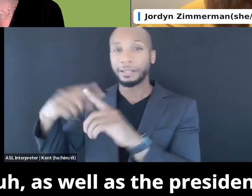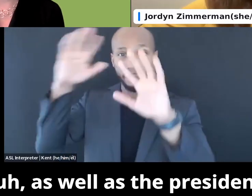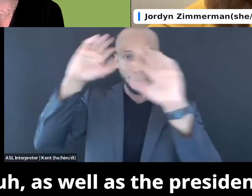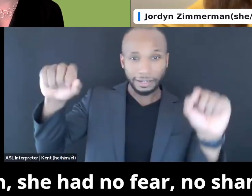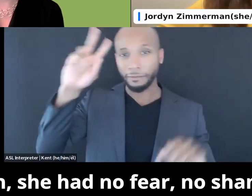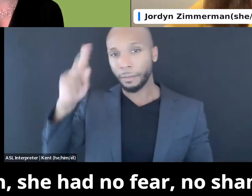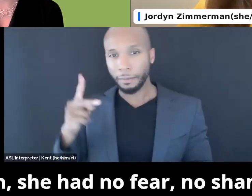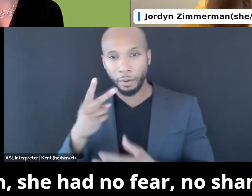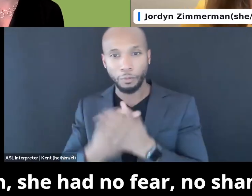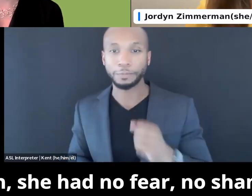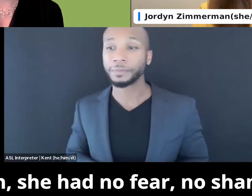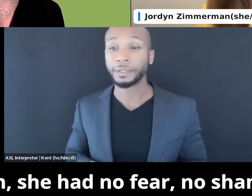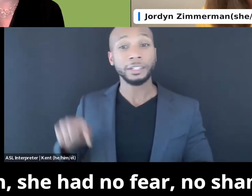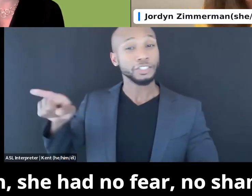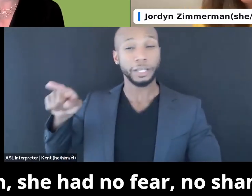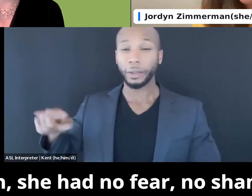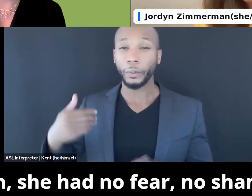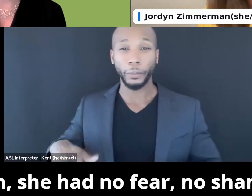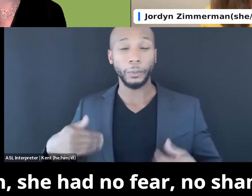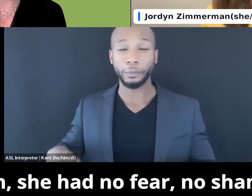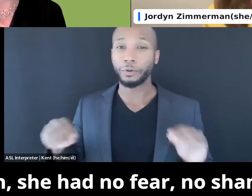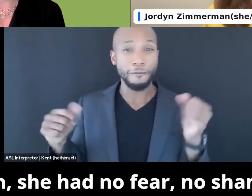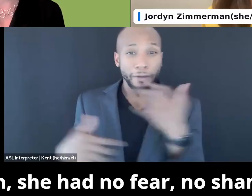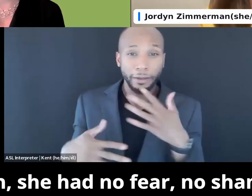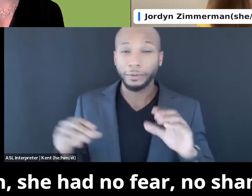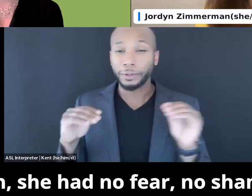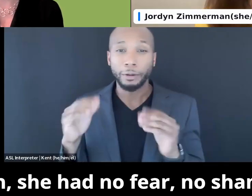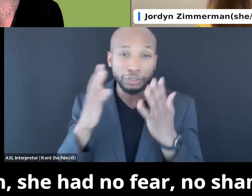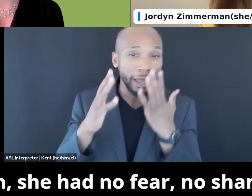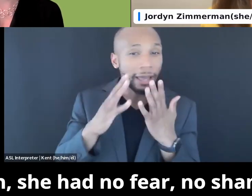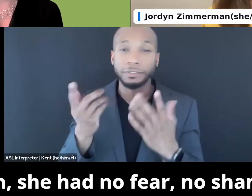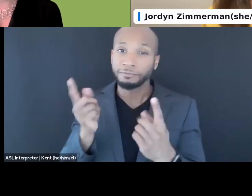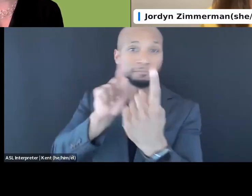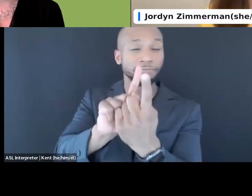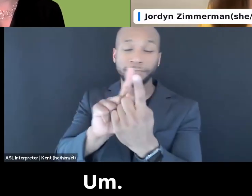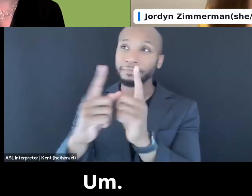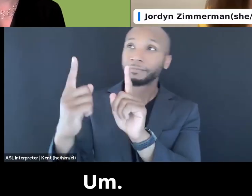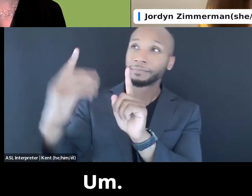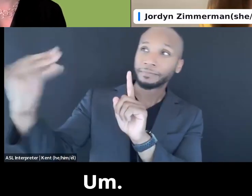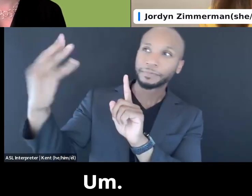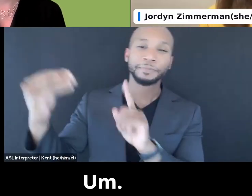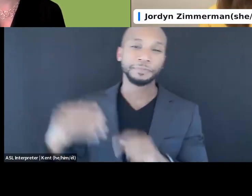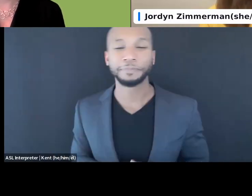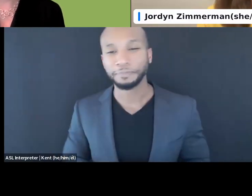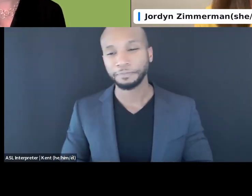vice president. She had no fear, no shame, just went right up to everyone.